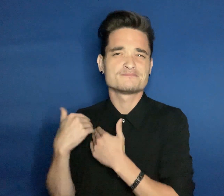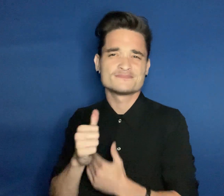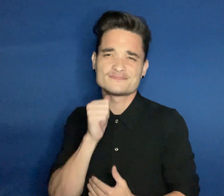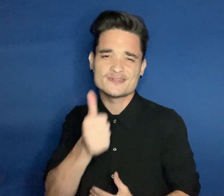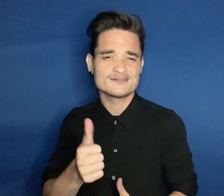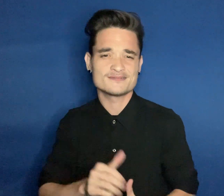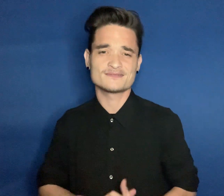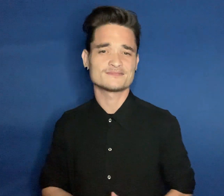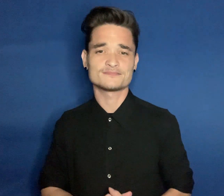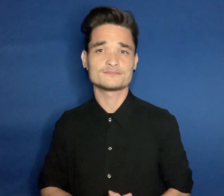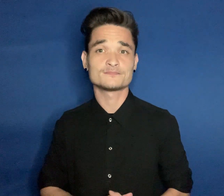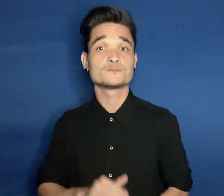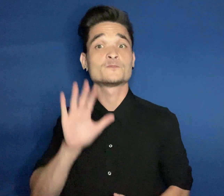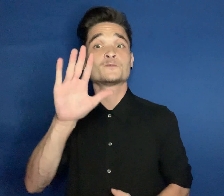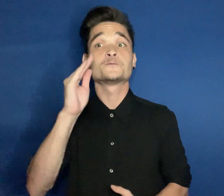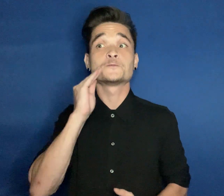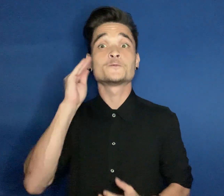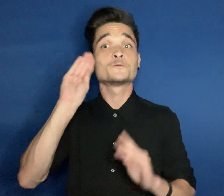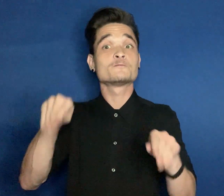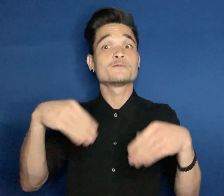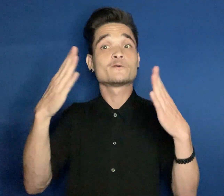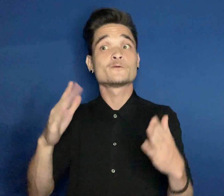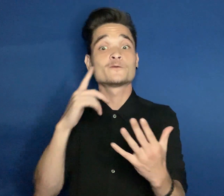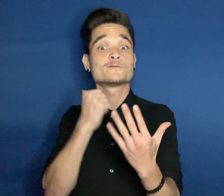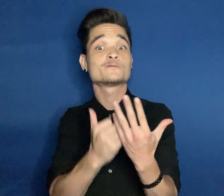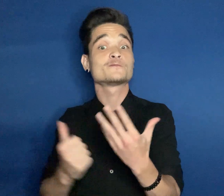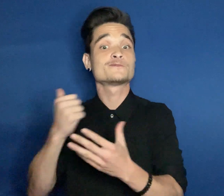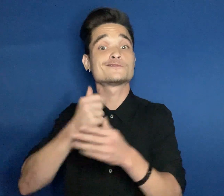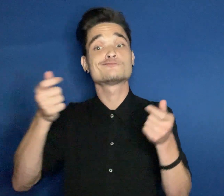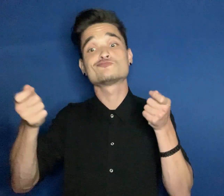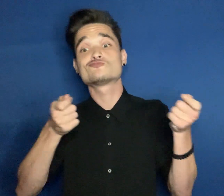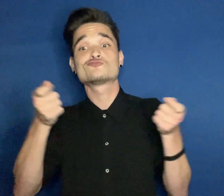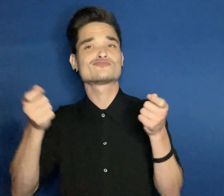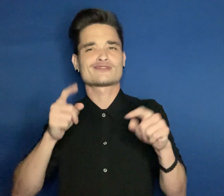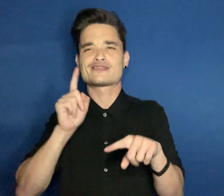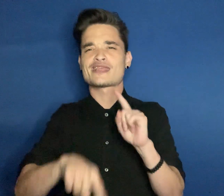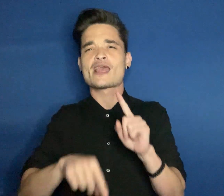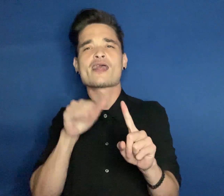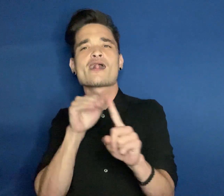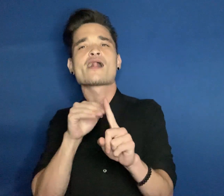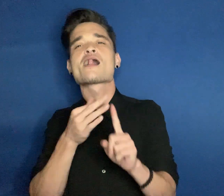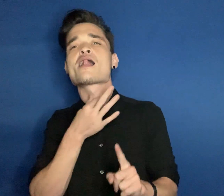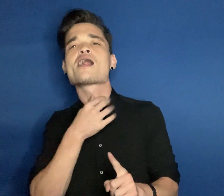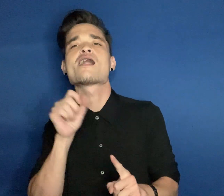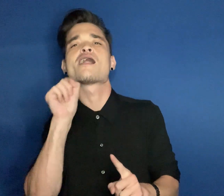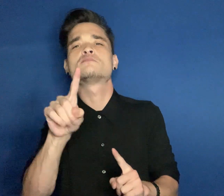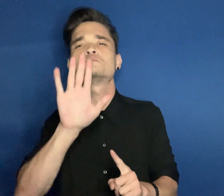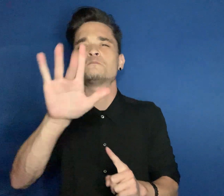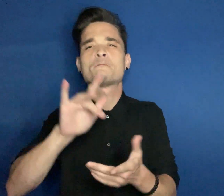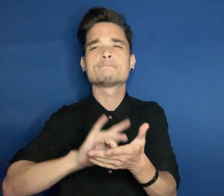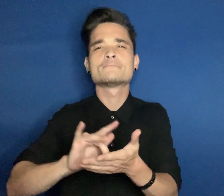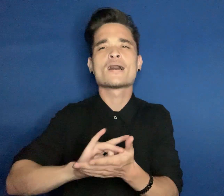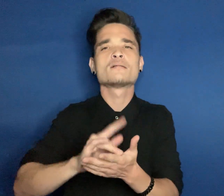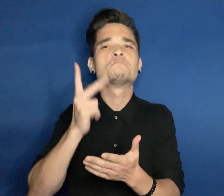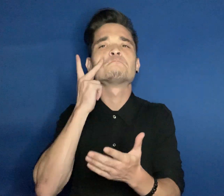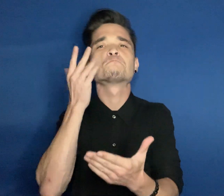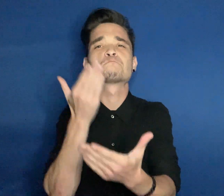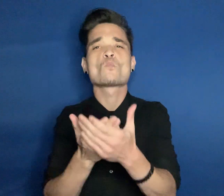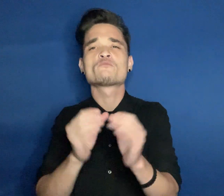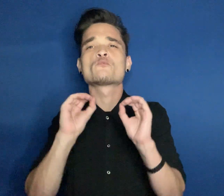Your housing provider cannot ask you or your family members or guests to prove that you're COVID-free, nor can they ask for medical